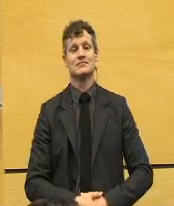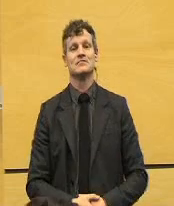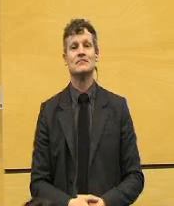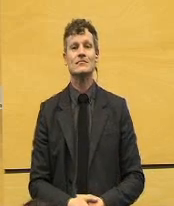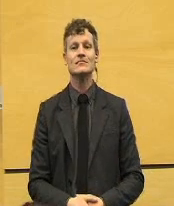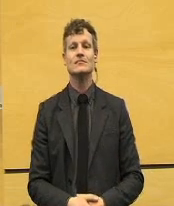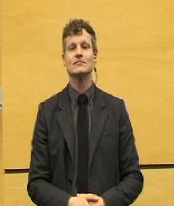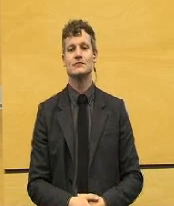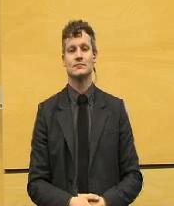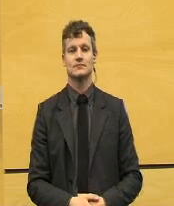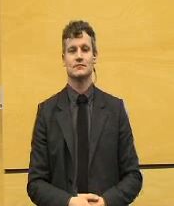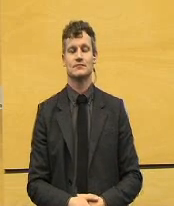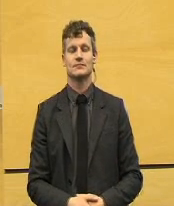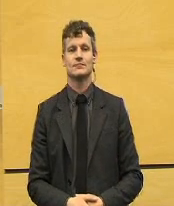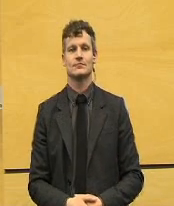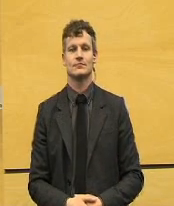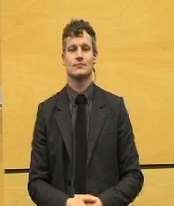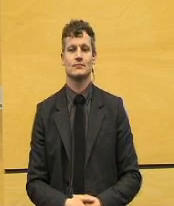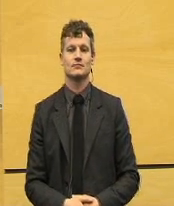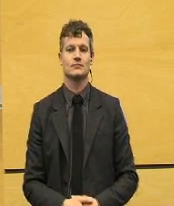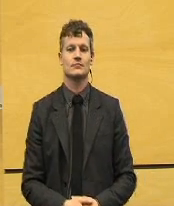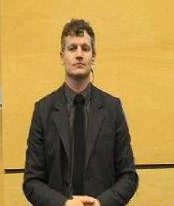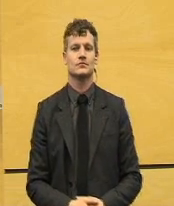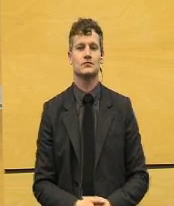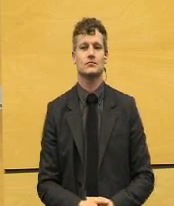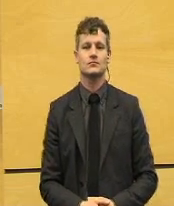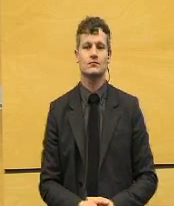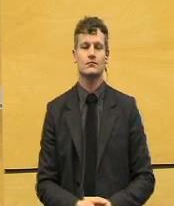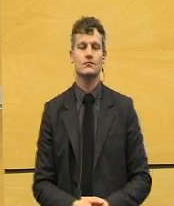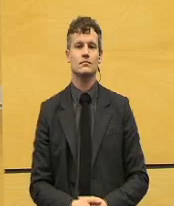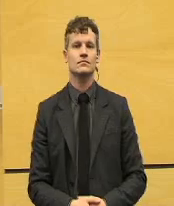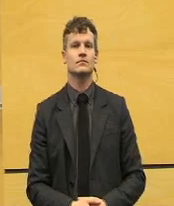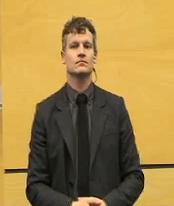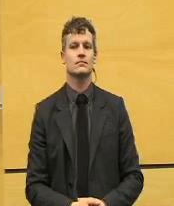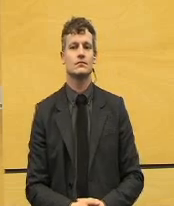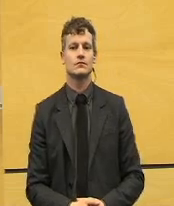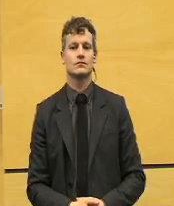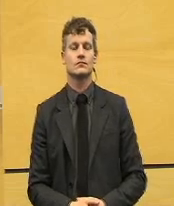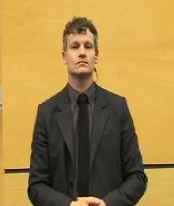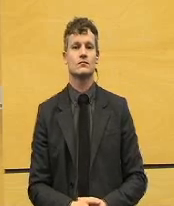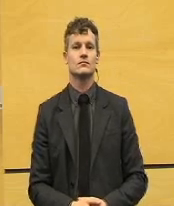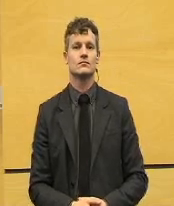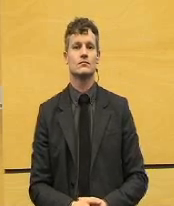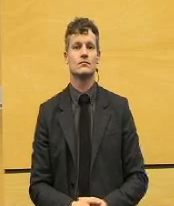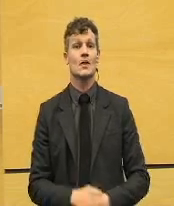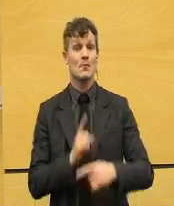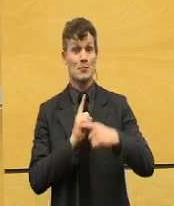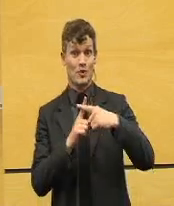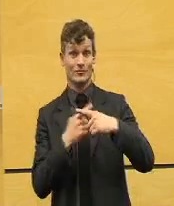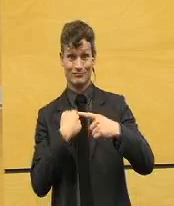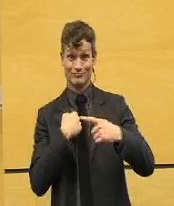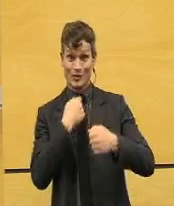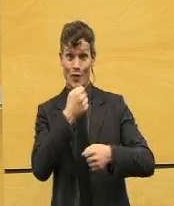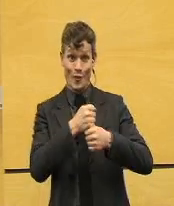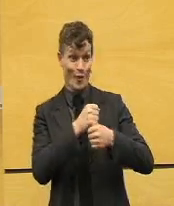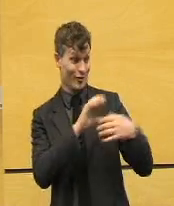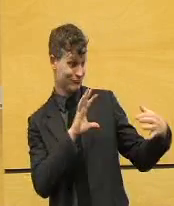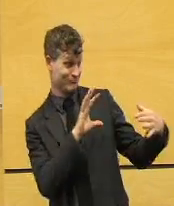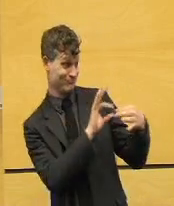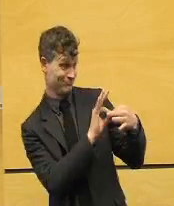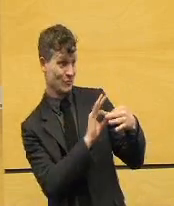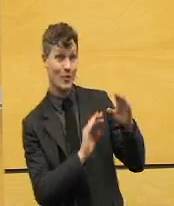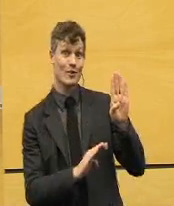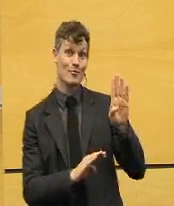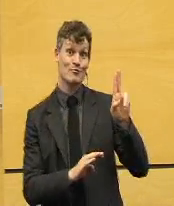of Persons with Disabilities Act. I also work with Mr. Muntien Buntan. So I